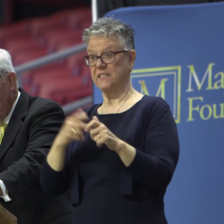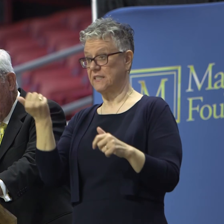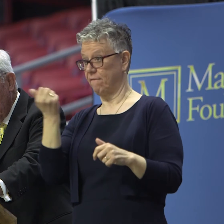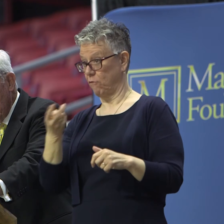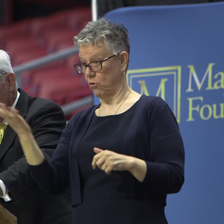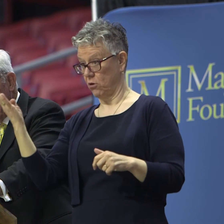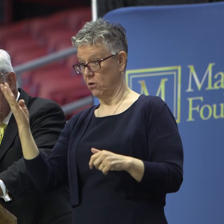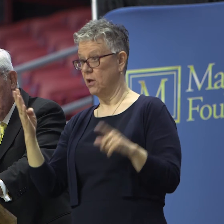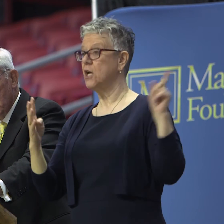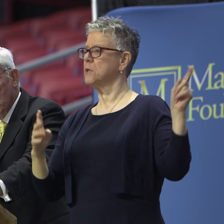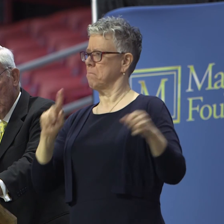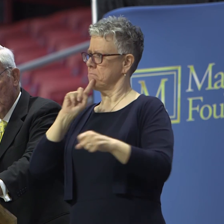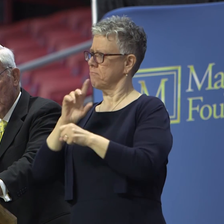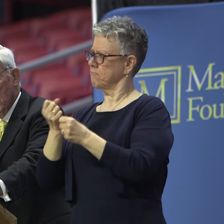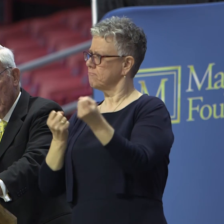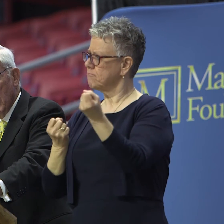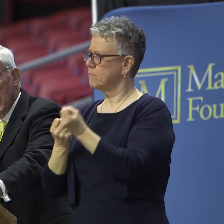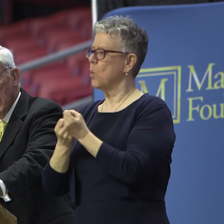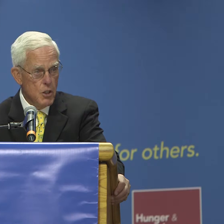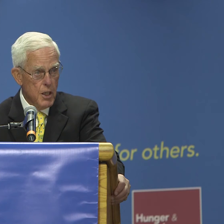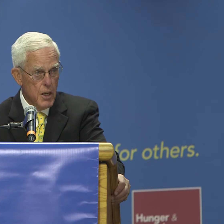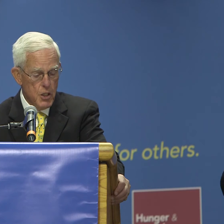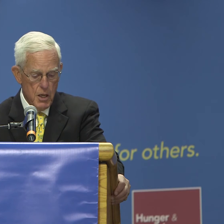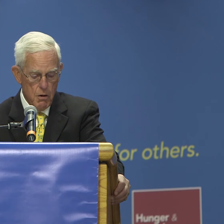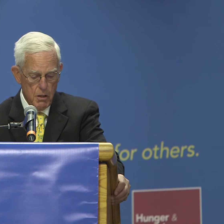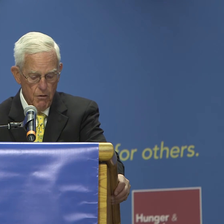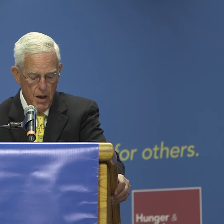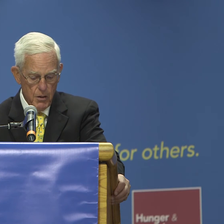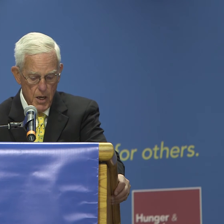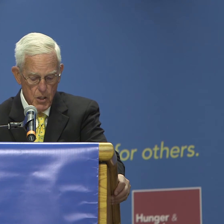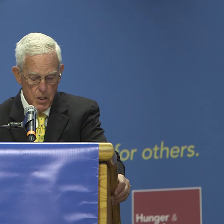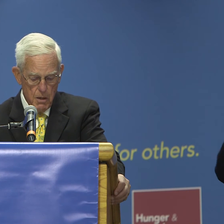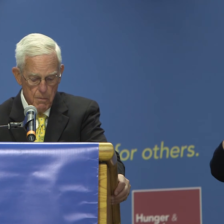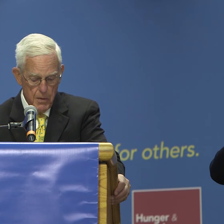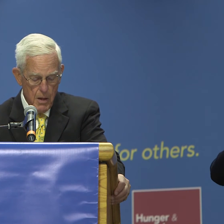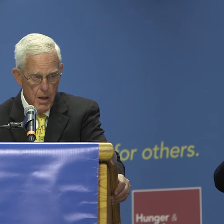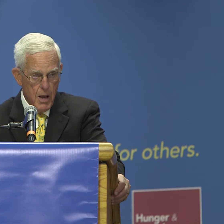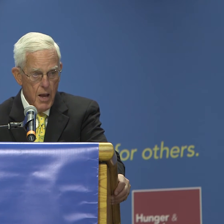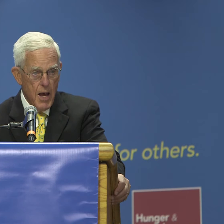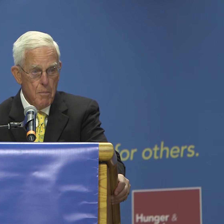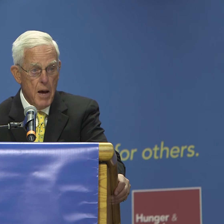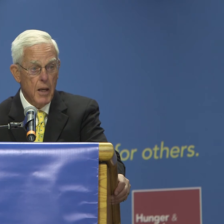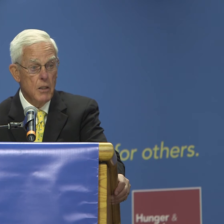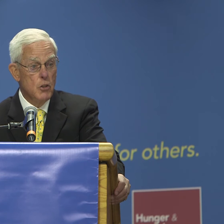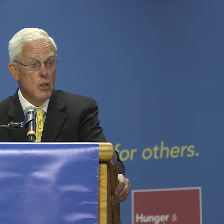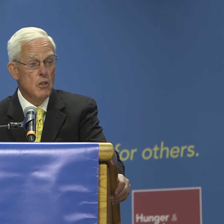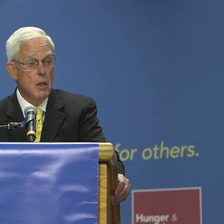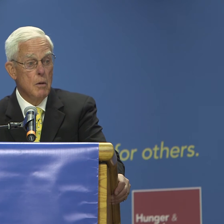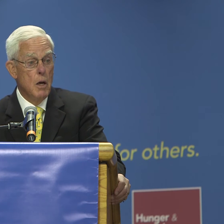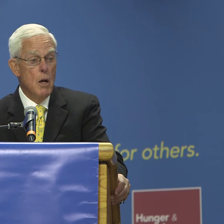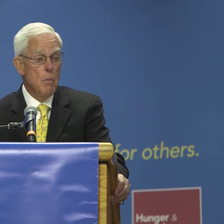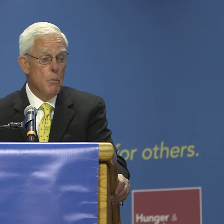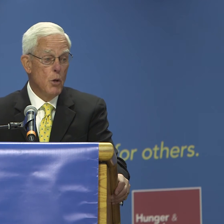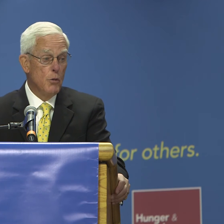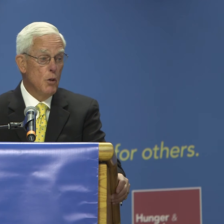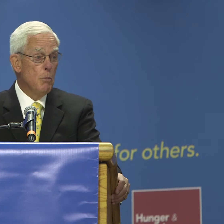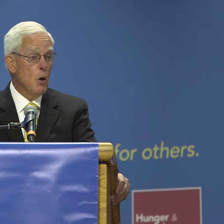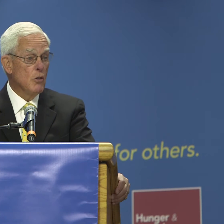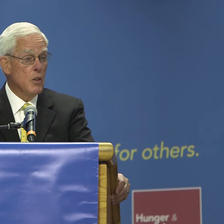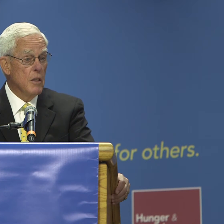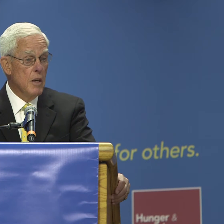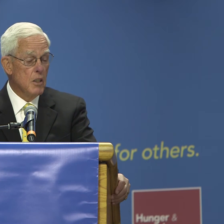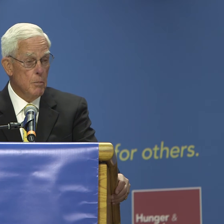She's very committed to what we're doing in education here at the foundation. And Megan is just a